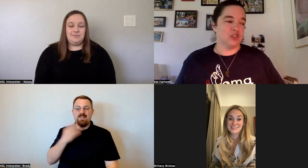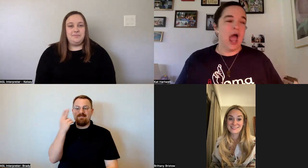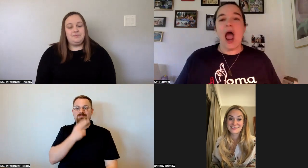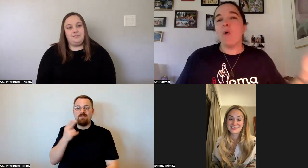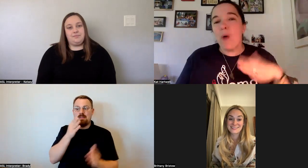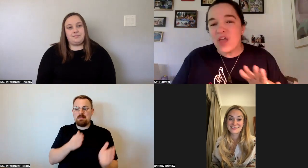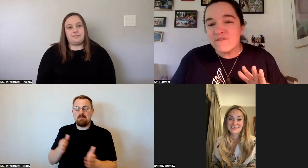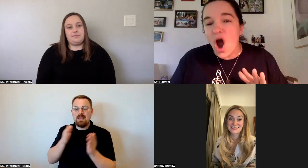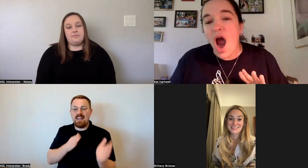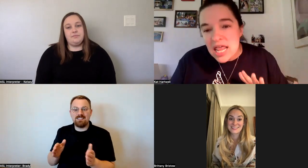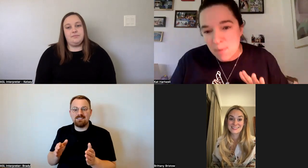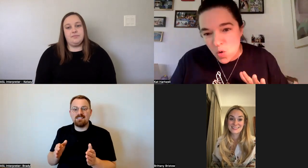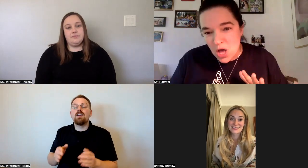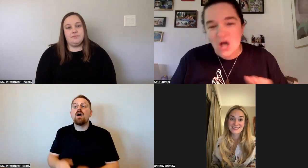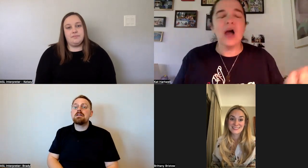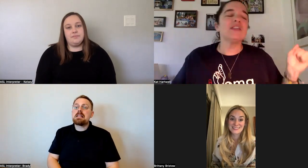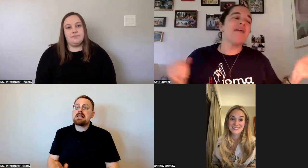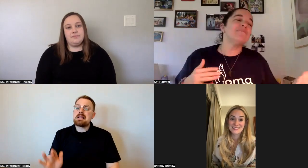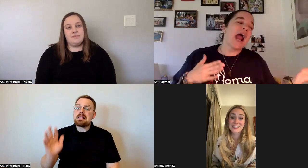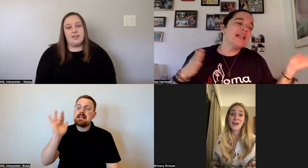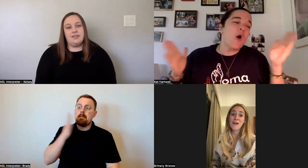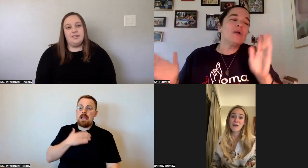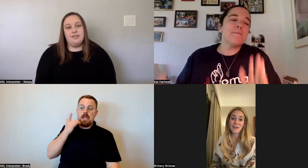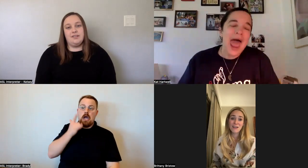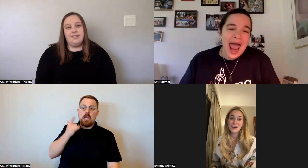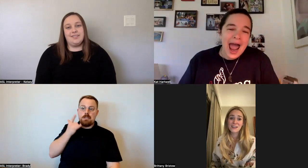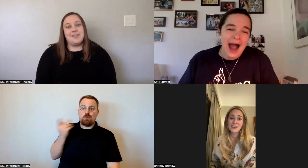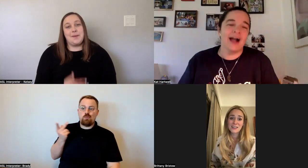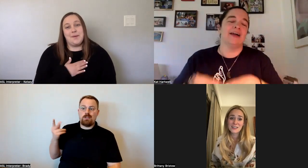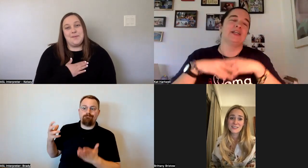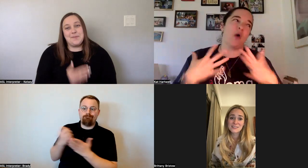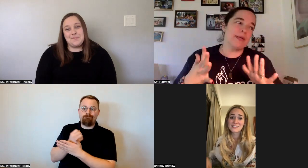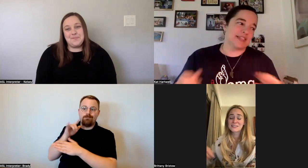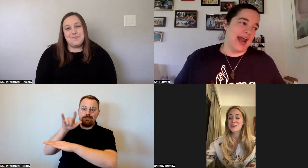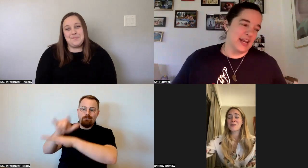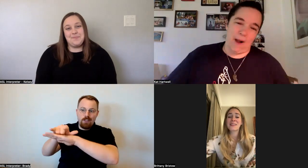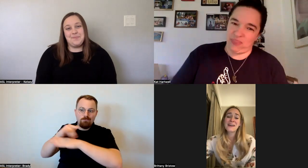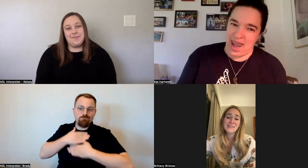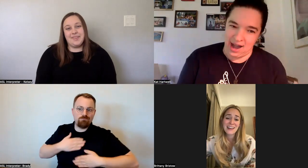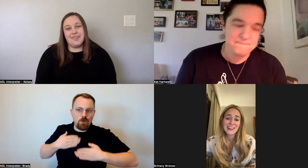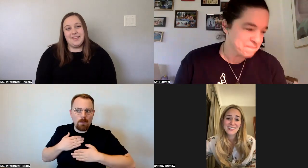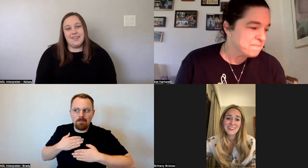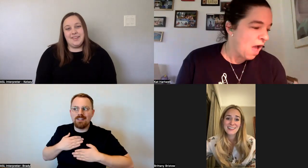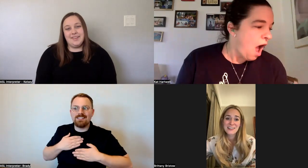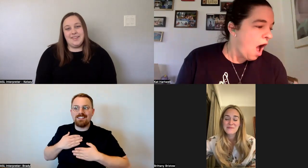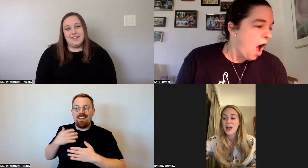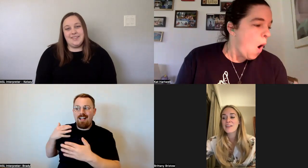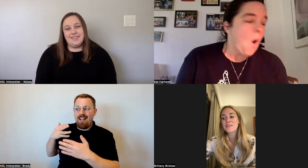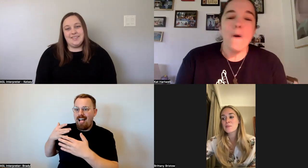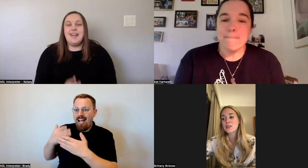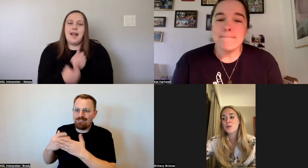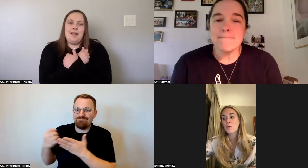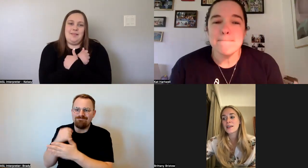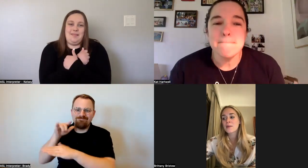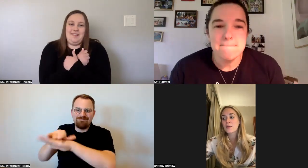11 years. We went there for a honeymoon. So I'm finally oh, going back. So I'm I excited love about that. that. I've